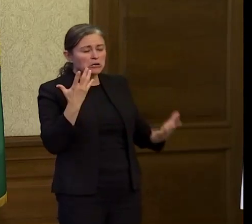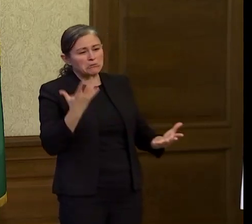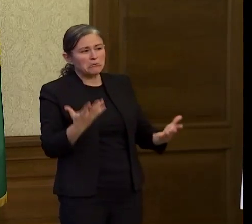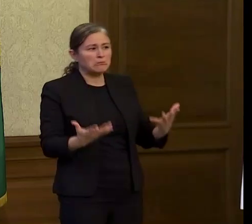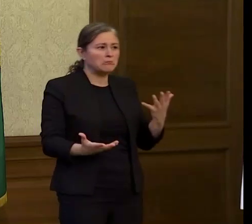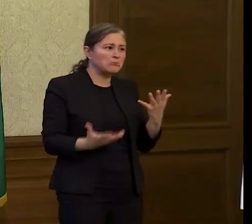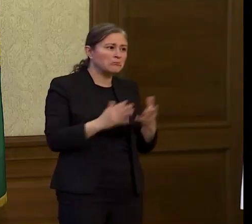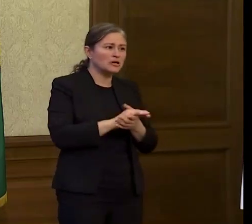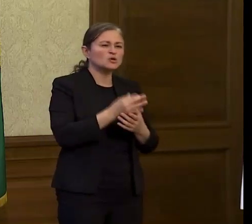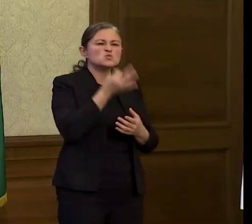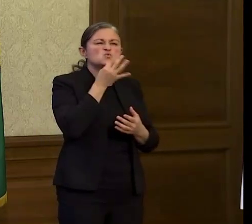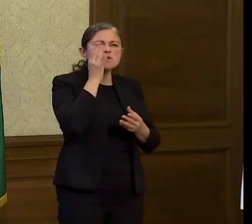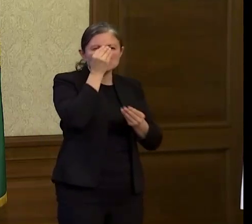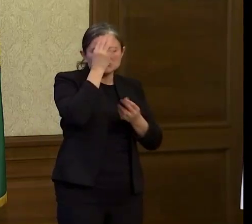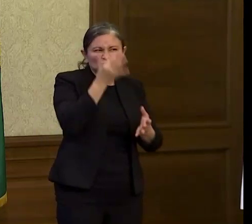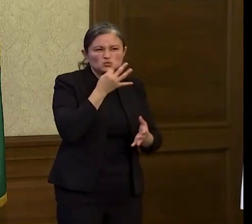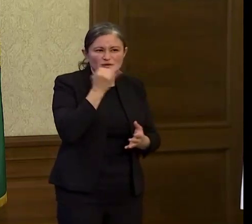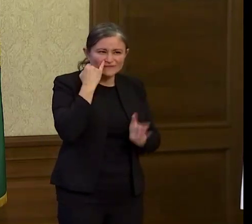recommendations soon.